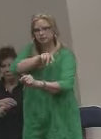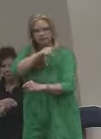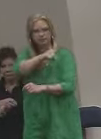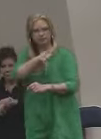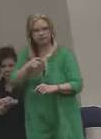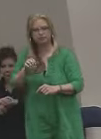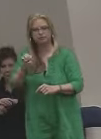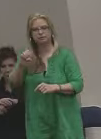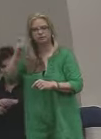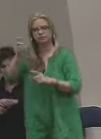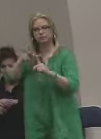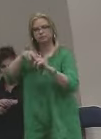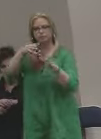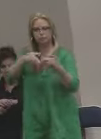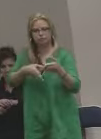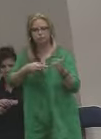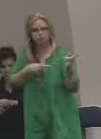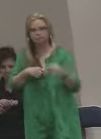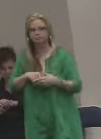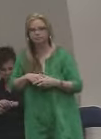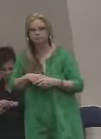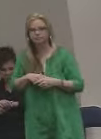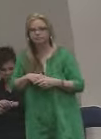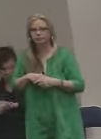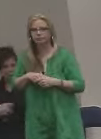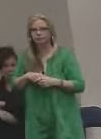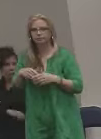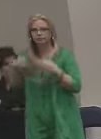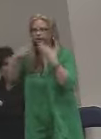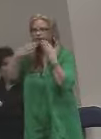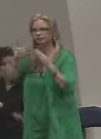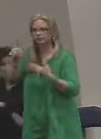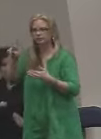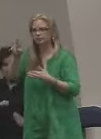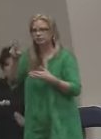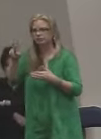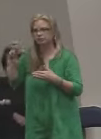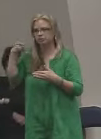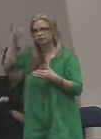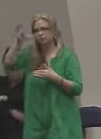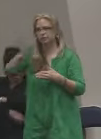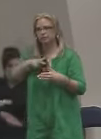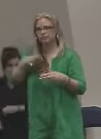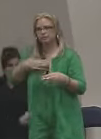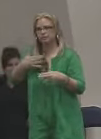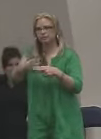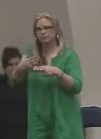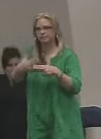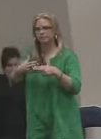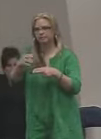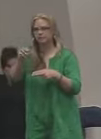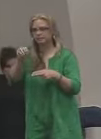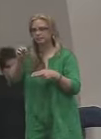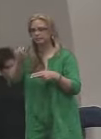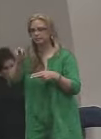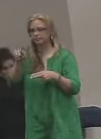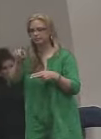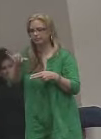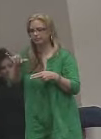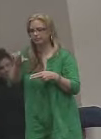former prosecutor. Mr. Stroud? Thank you, Mr. Chairman. My name's Marty